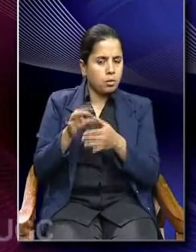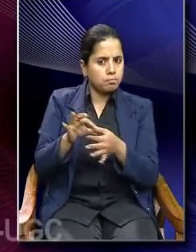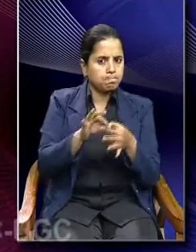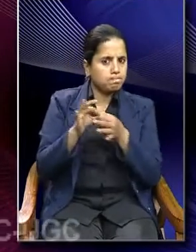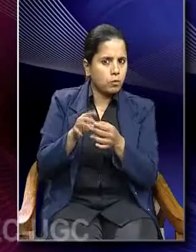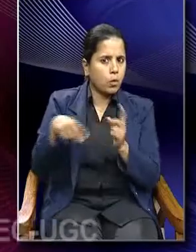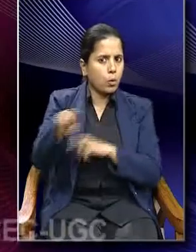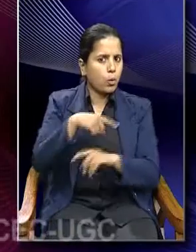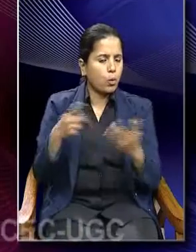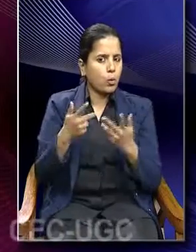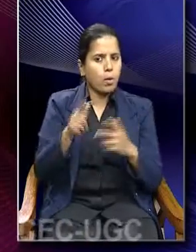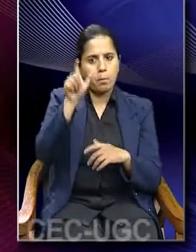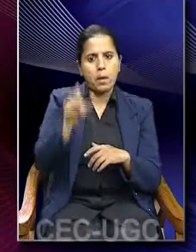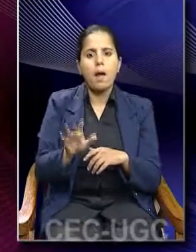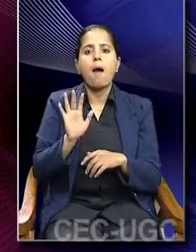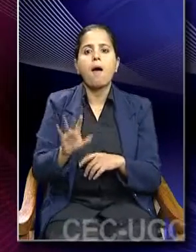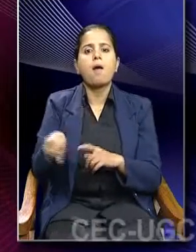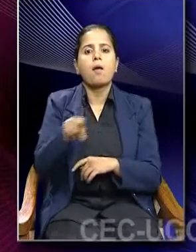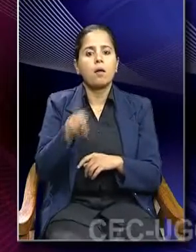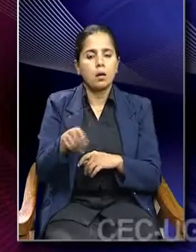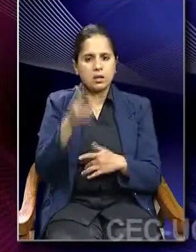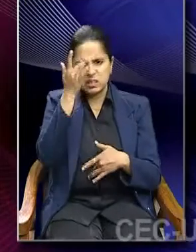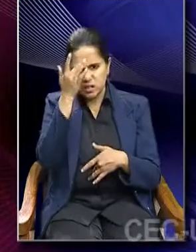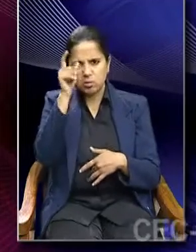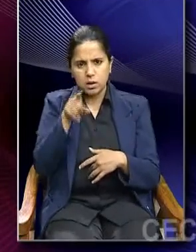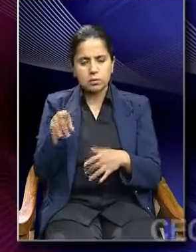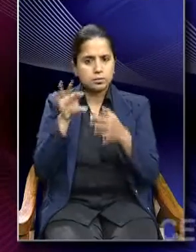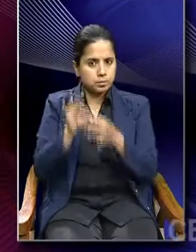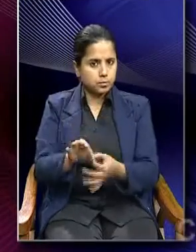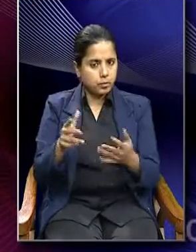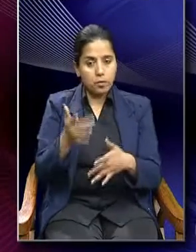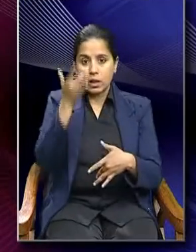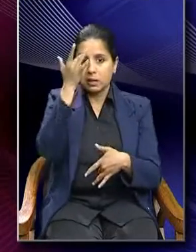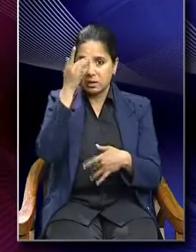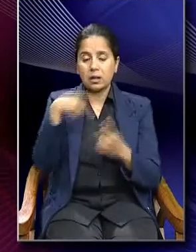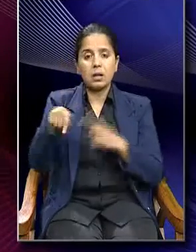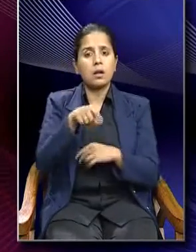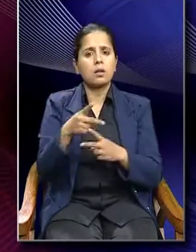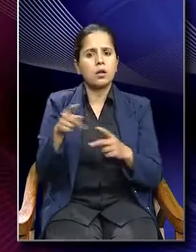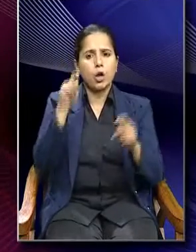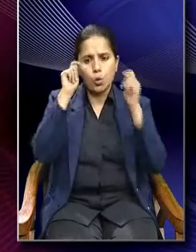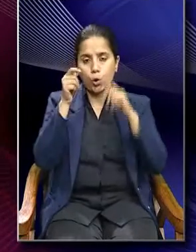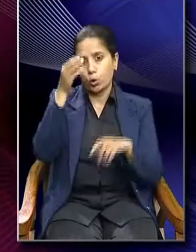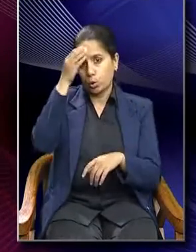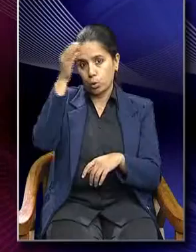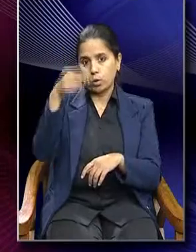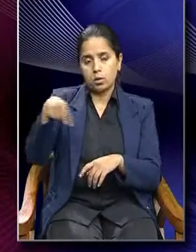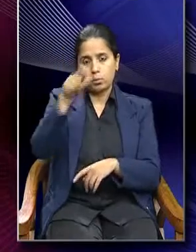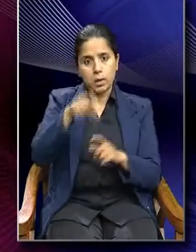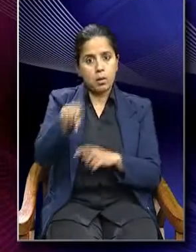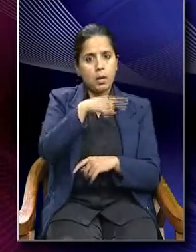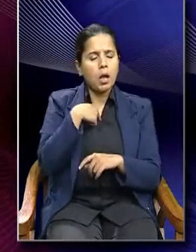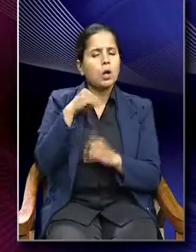that individual has with the sick person. So, a sick role is a concept that concerns the